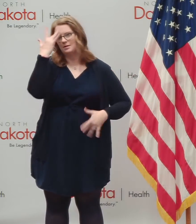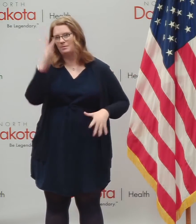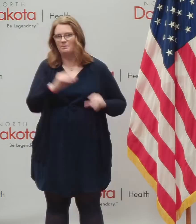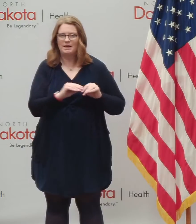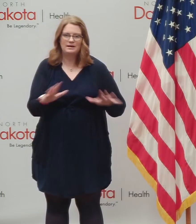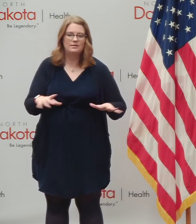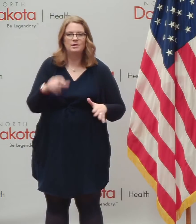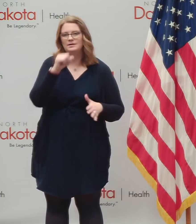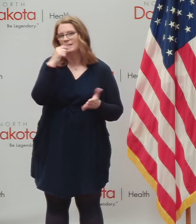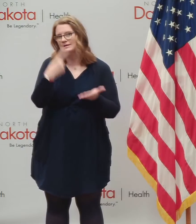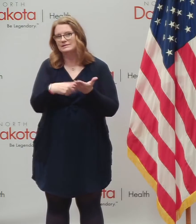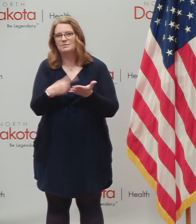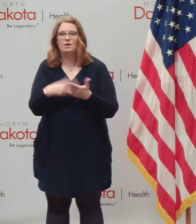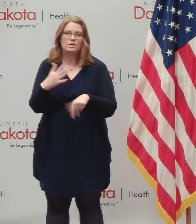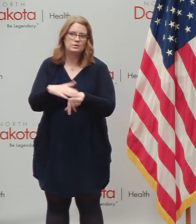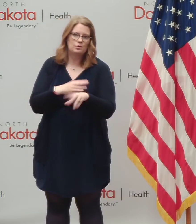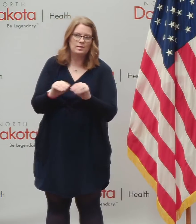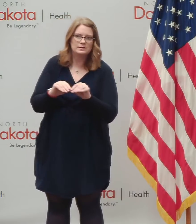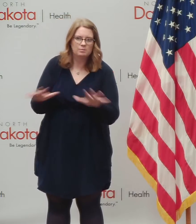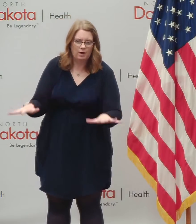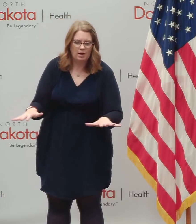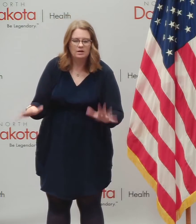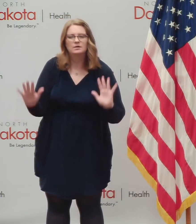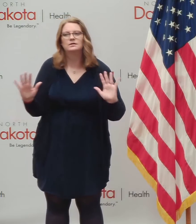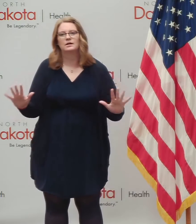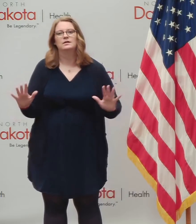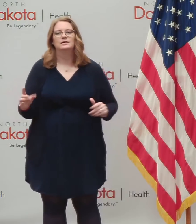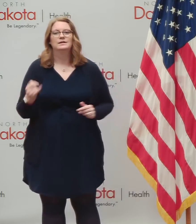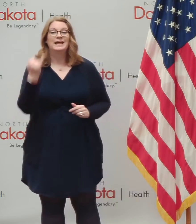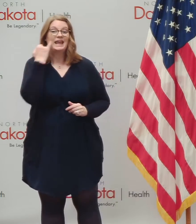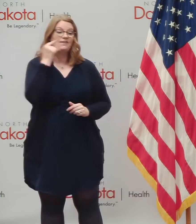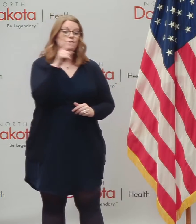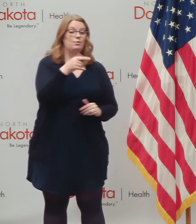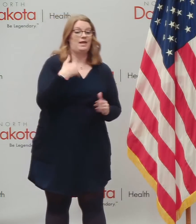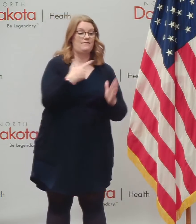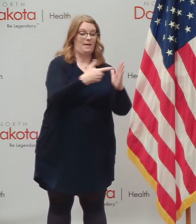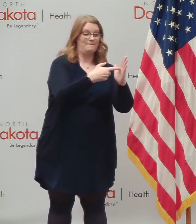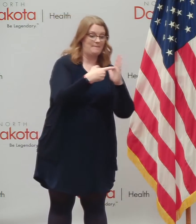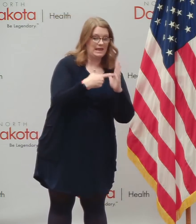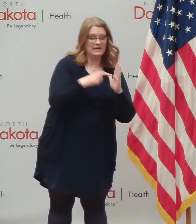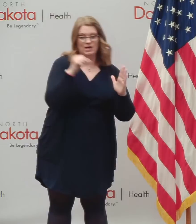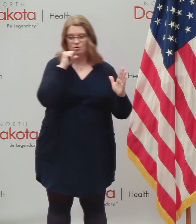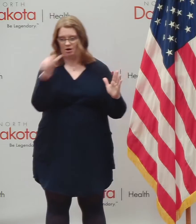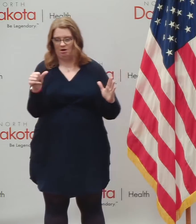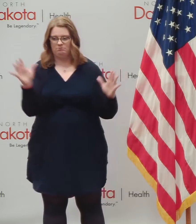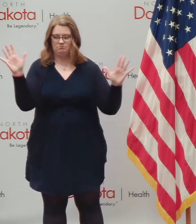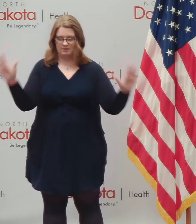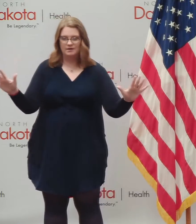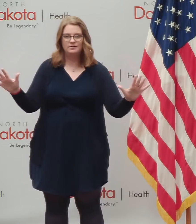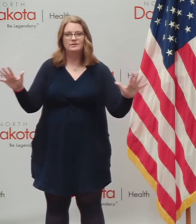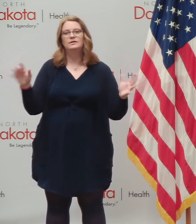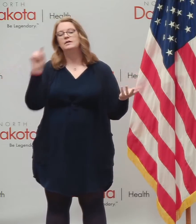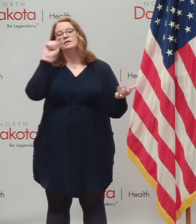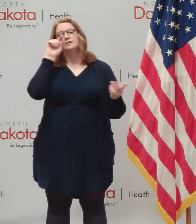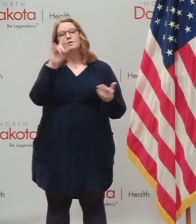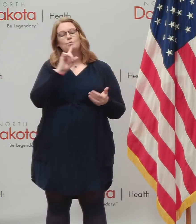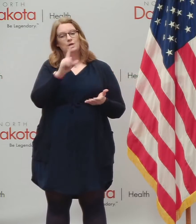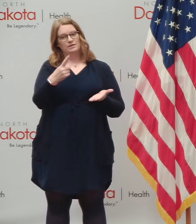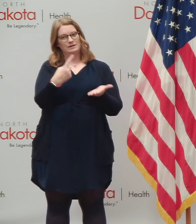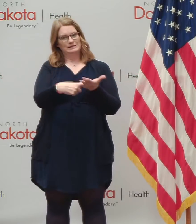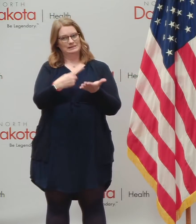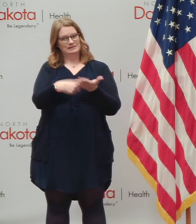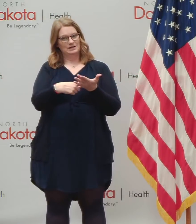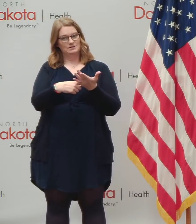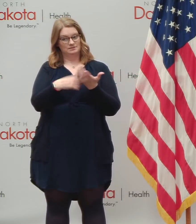how to slow the spread, we're talking about whether you have a mandate or not. We're not talking about if we want to talk about the